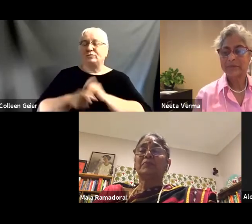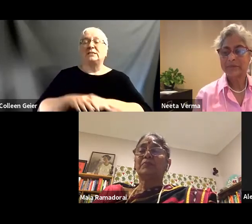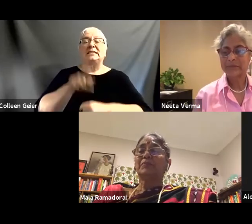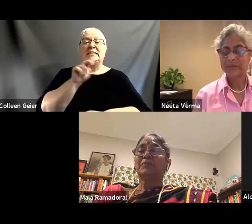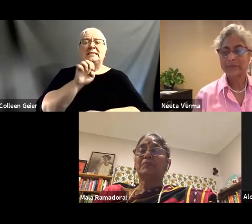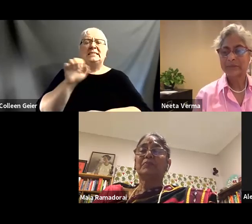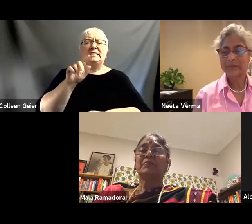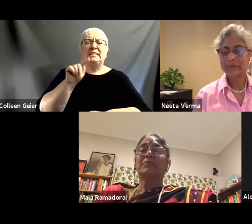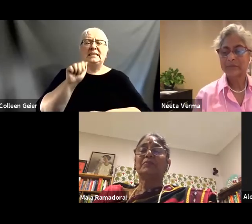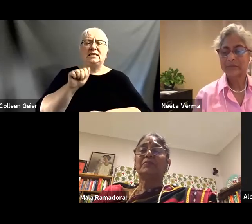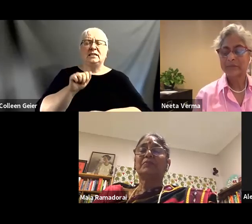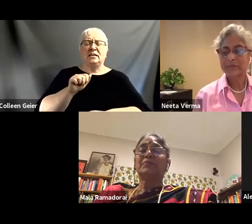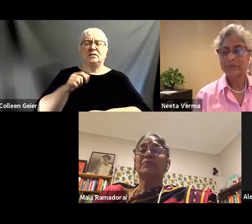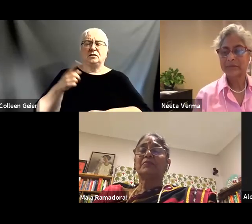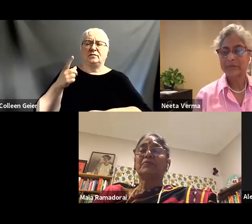lot about